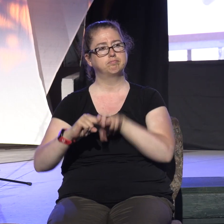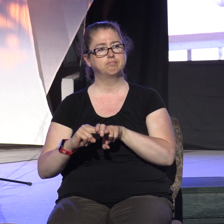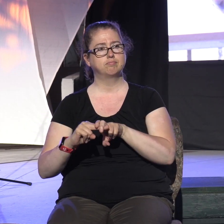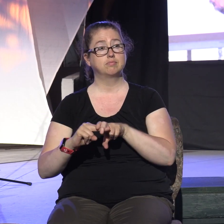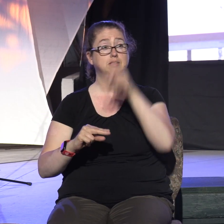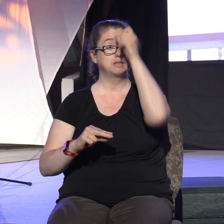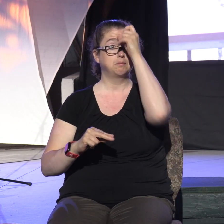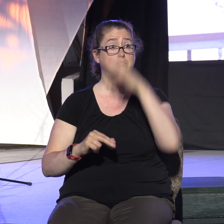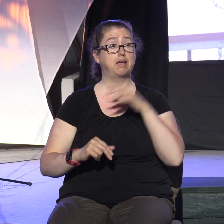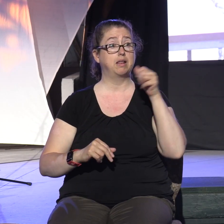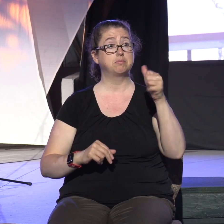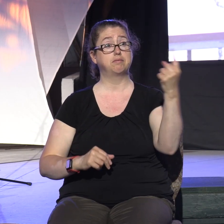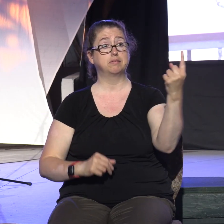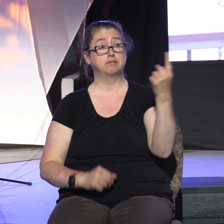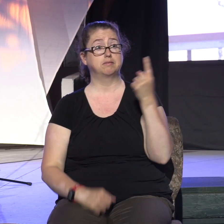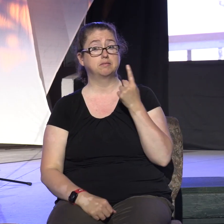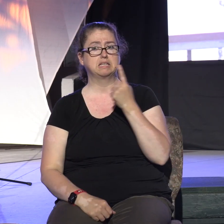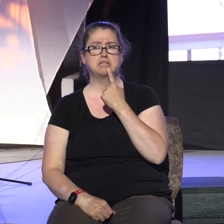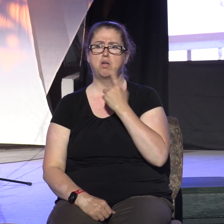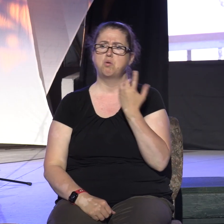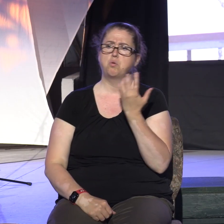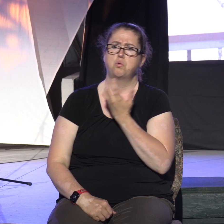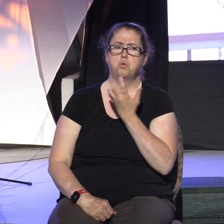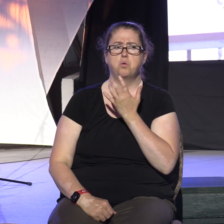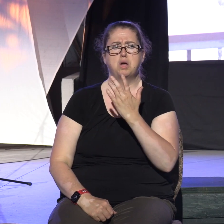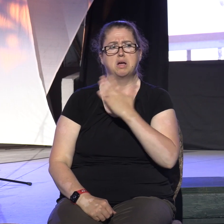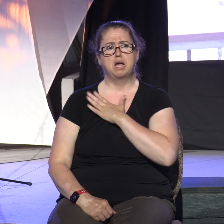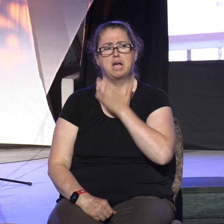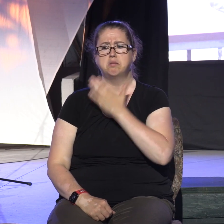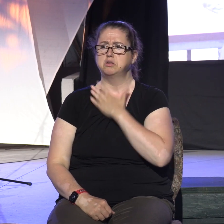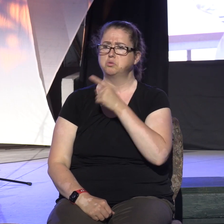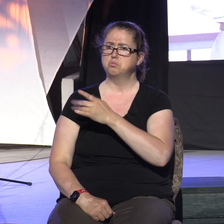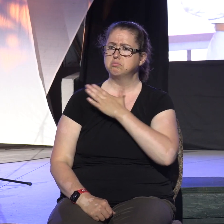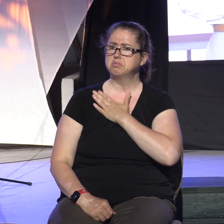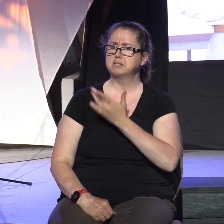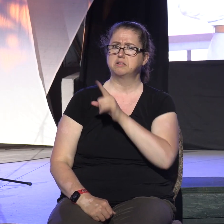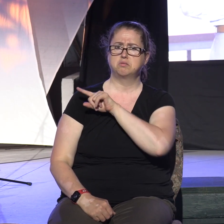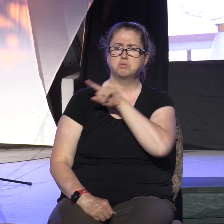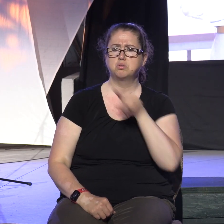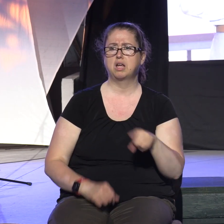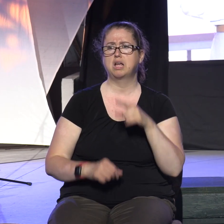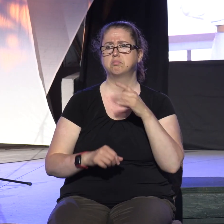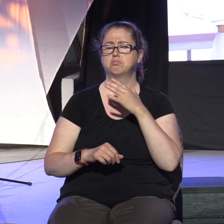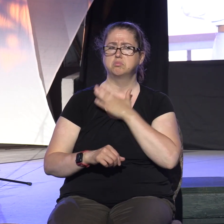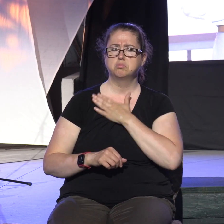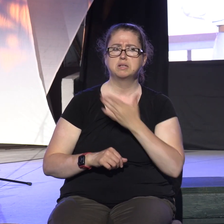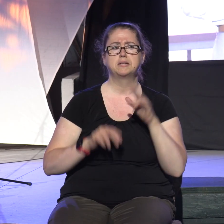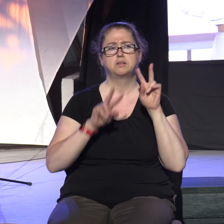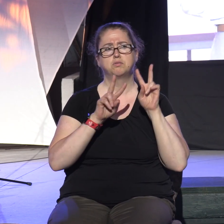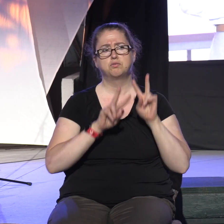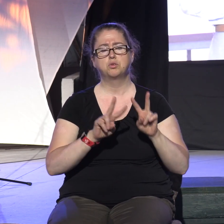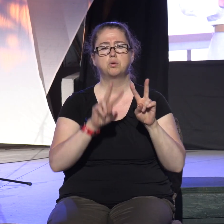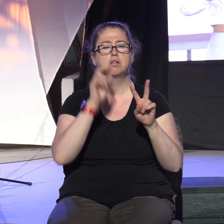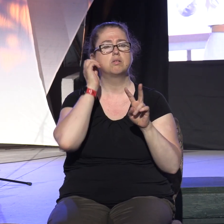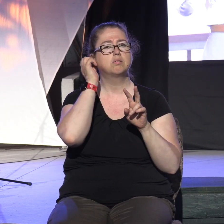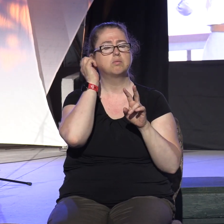and not to worry, you will be compensated handsomely.